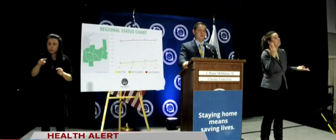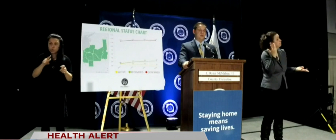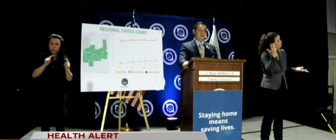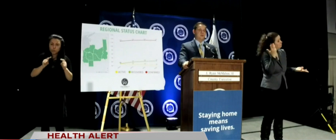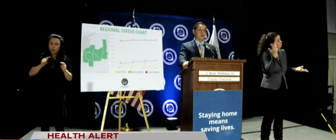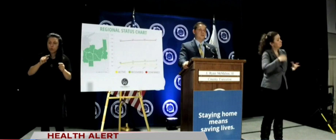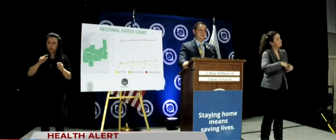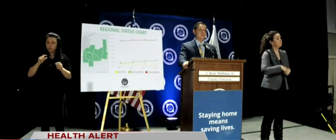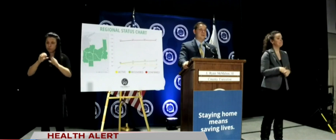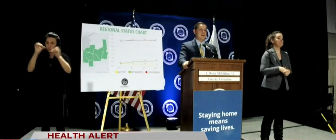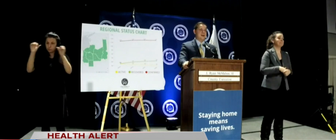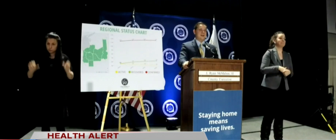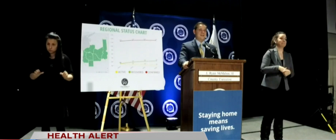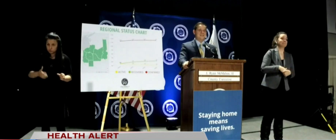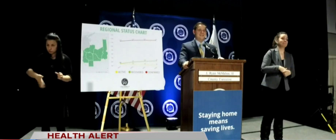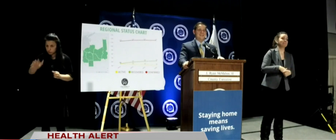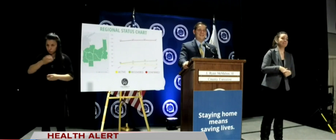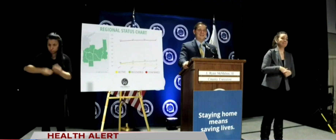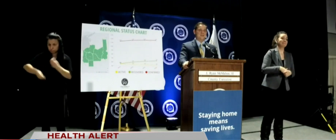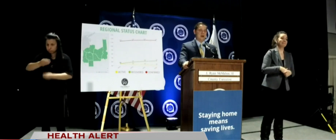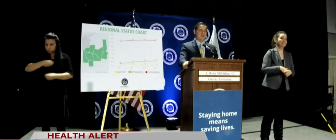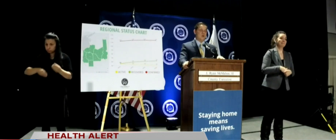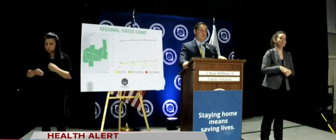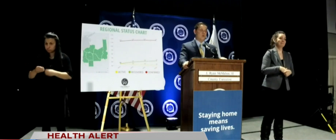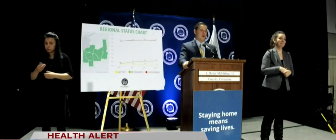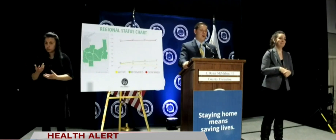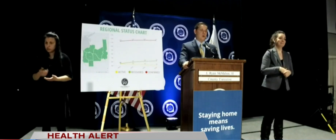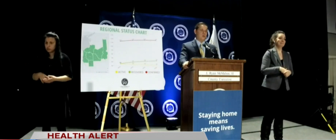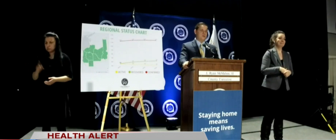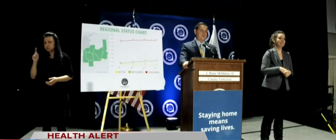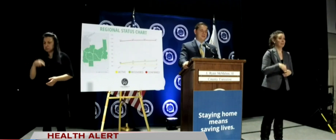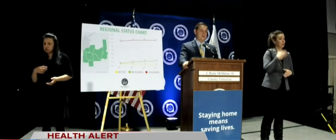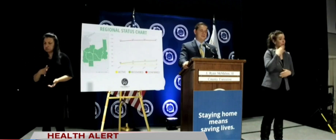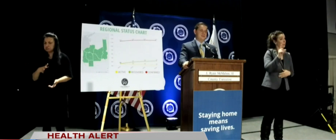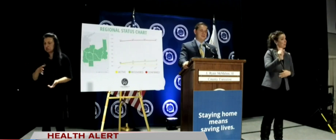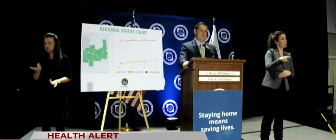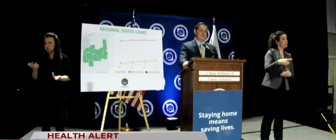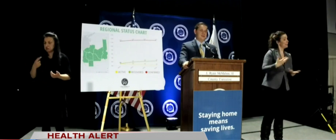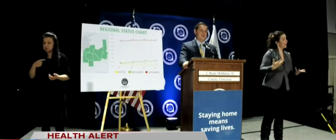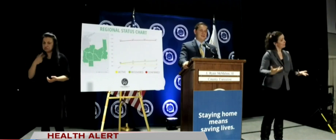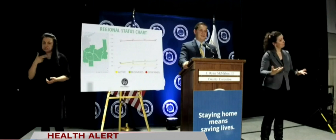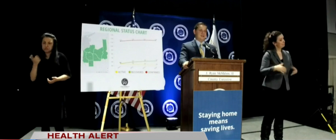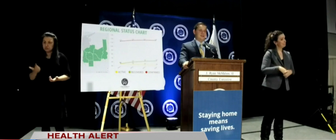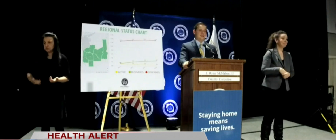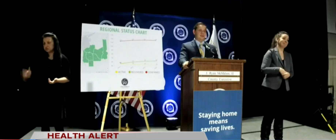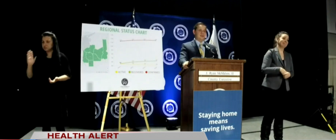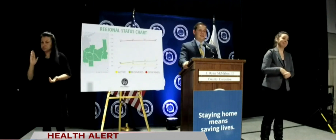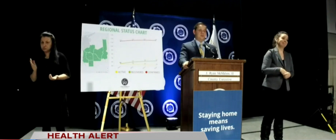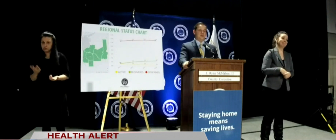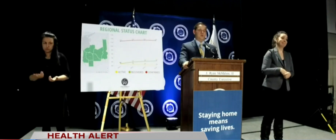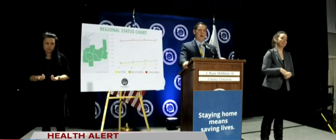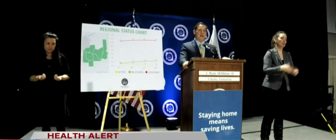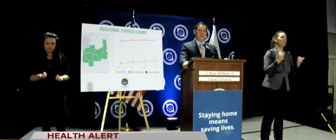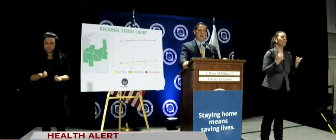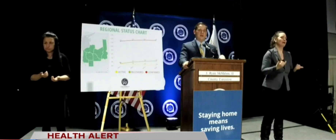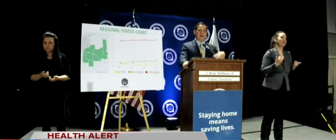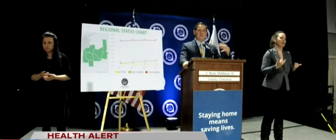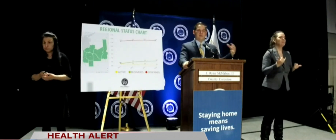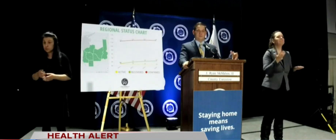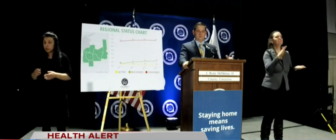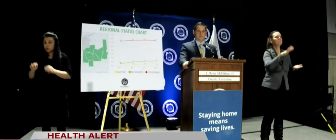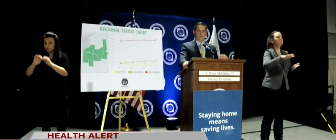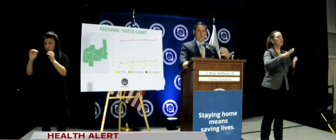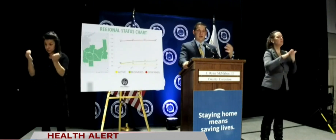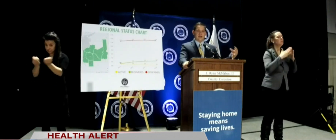9 is really good at this question. I think overall what we've seen is the community has rallied around an